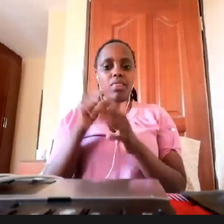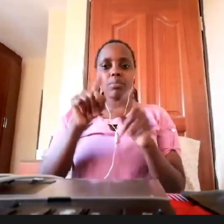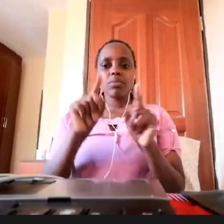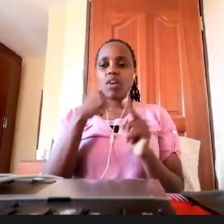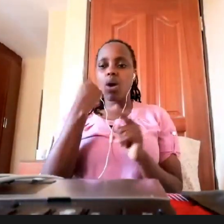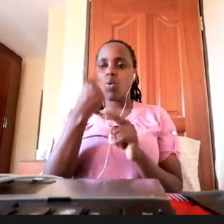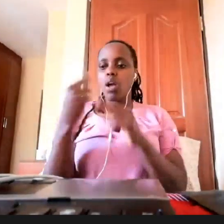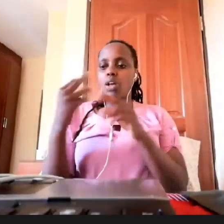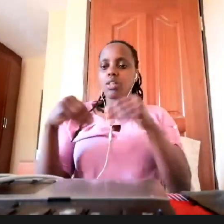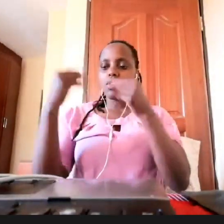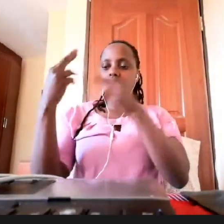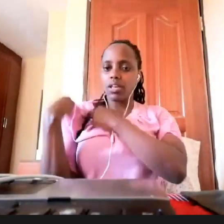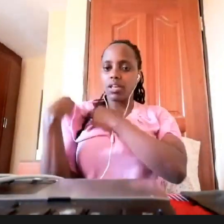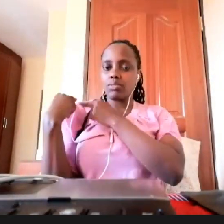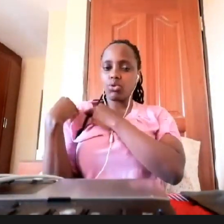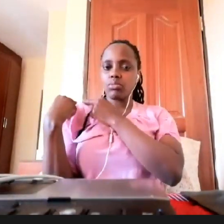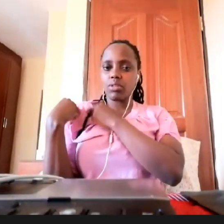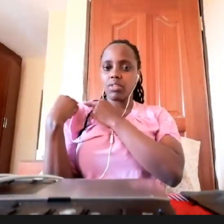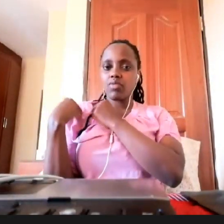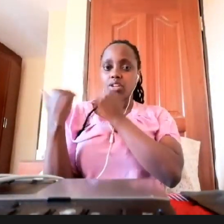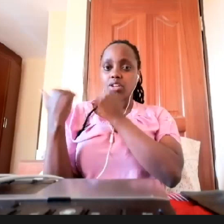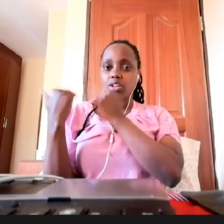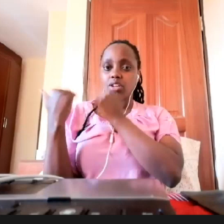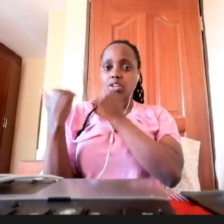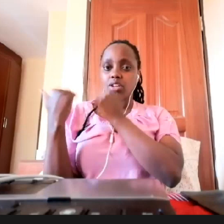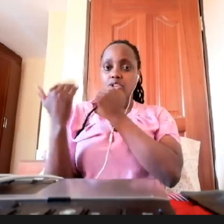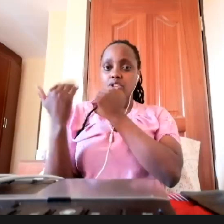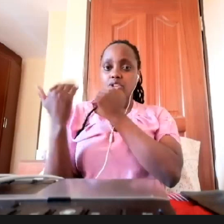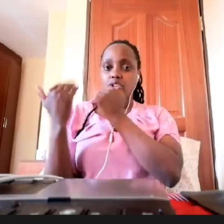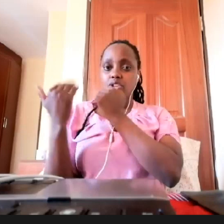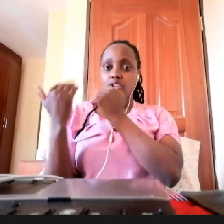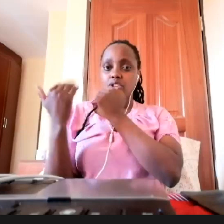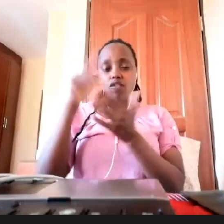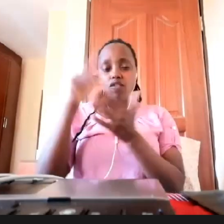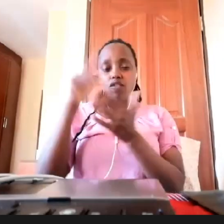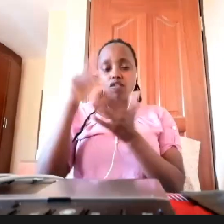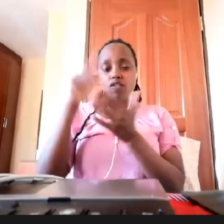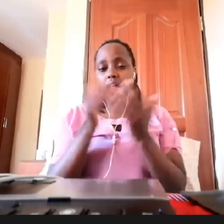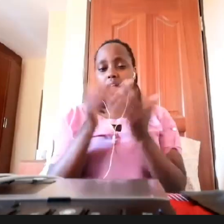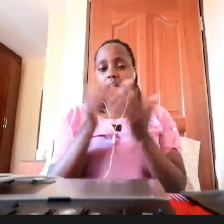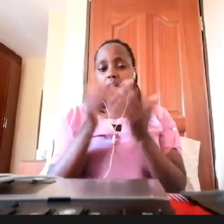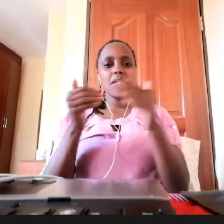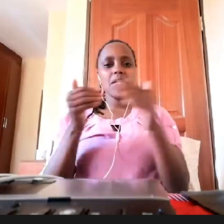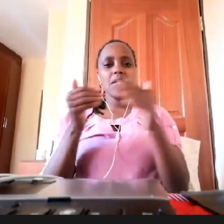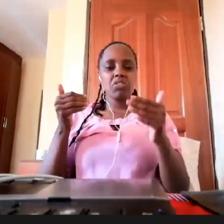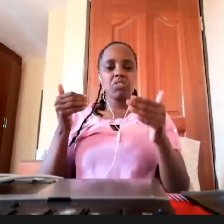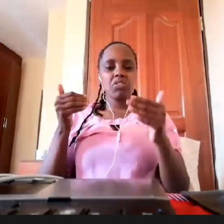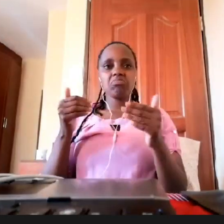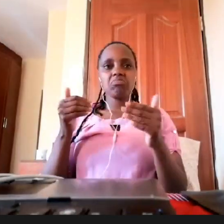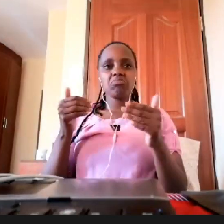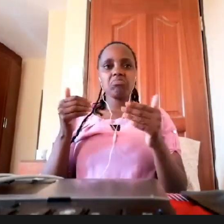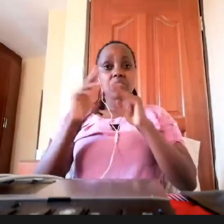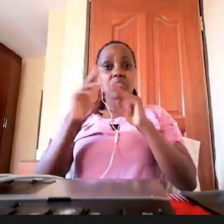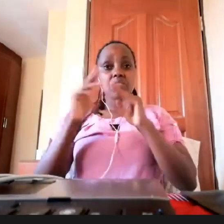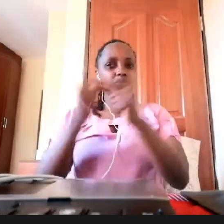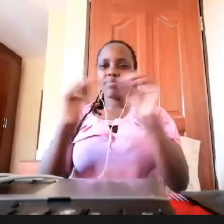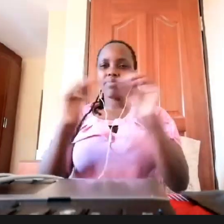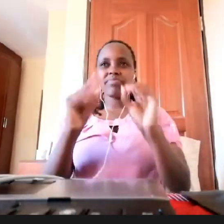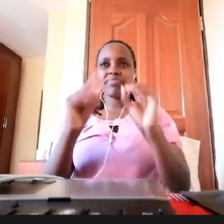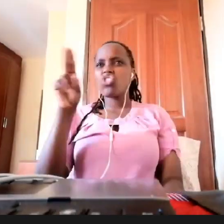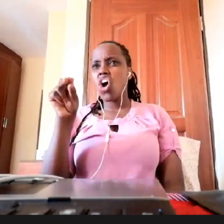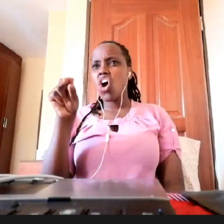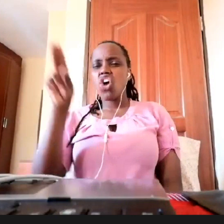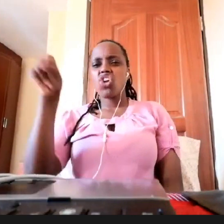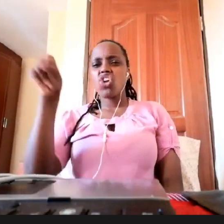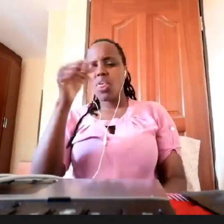mandated to care for vulnerable children, but they had never heard of the reporting process. They said, oh no, all these things